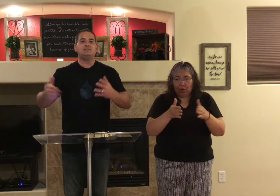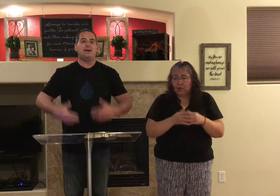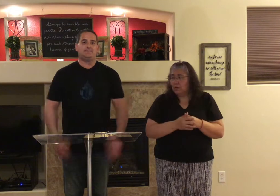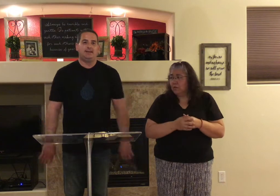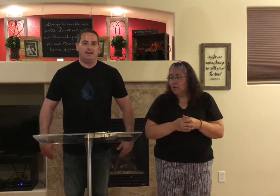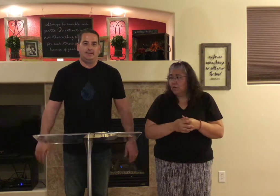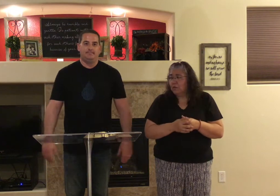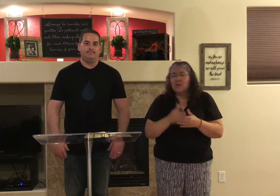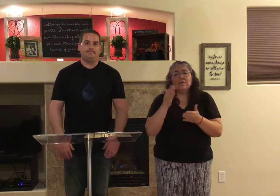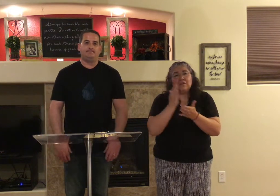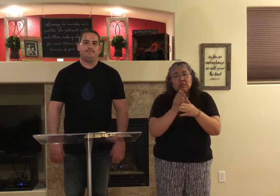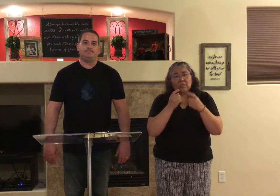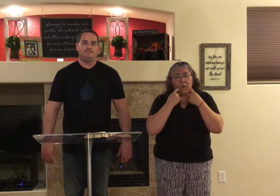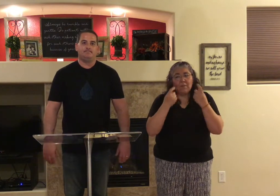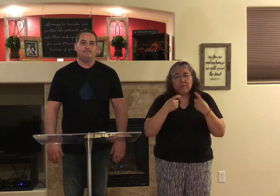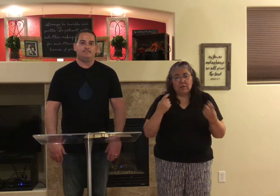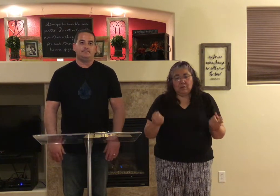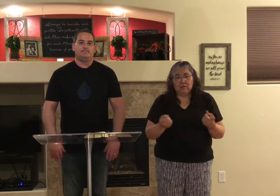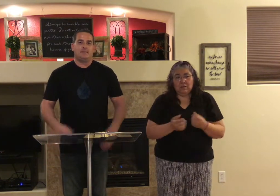Stop sinning.